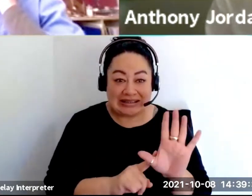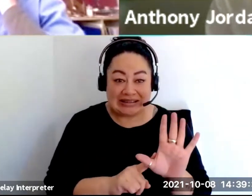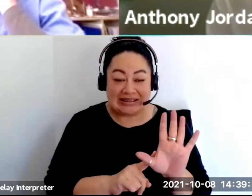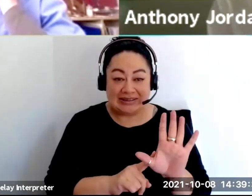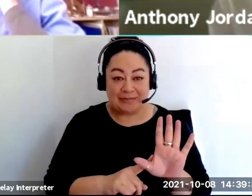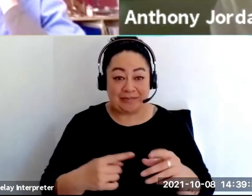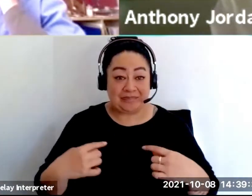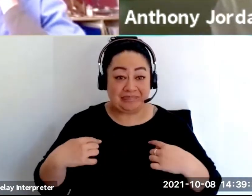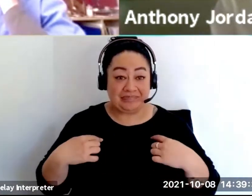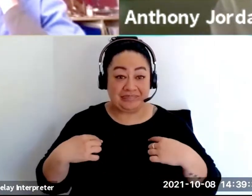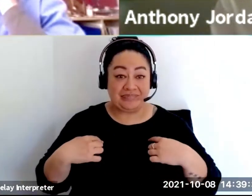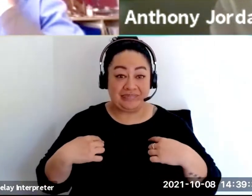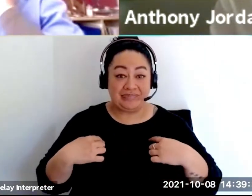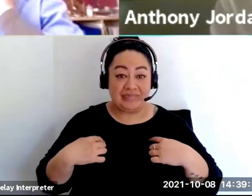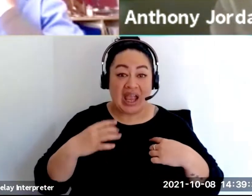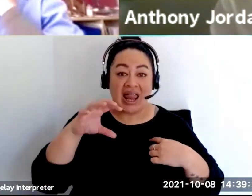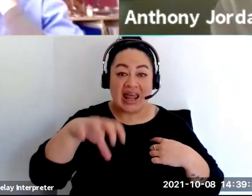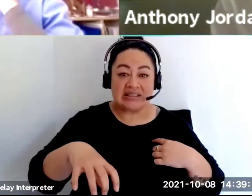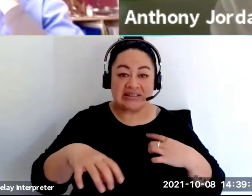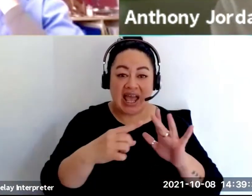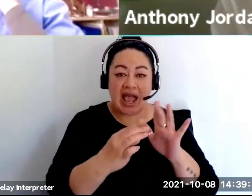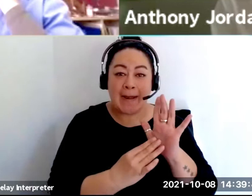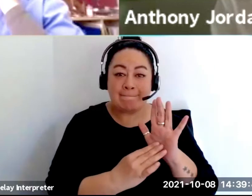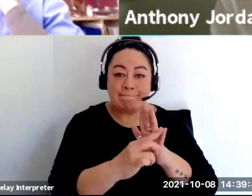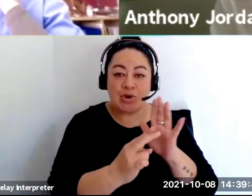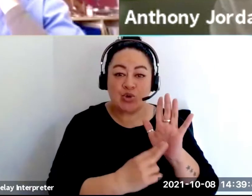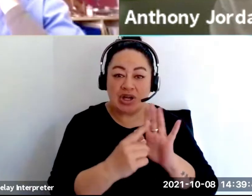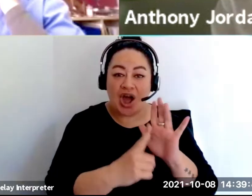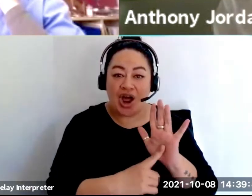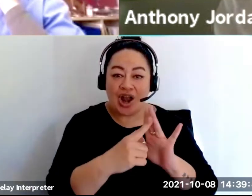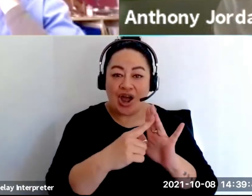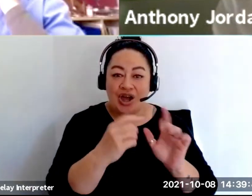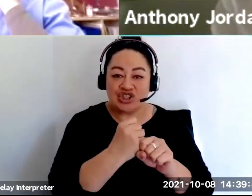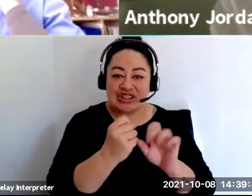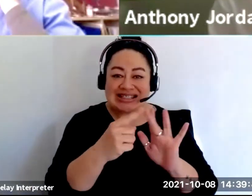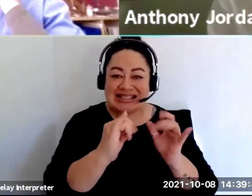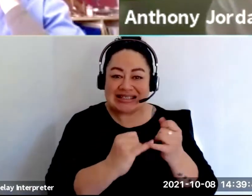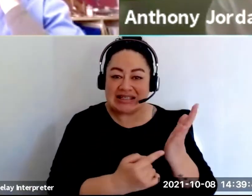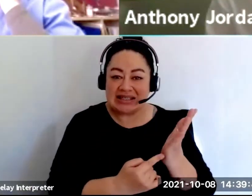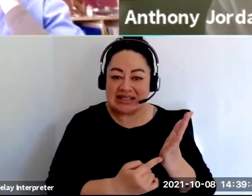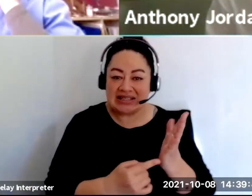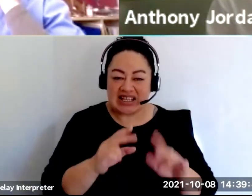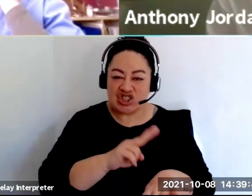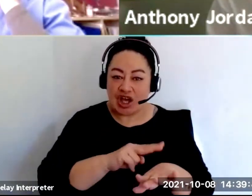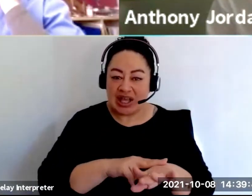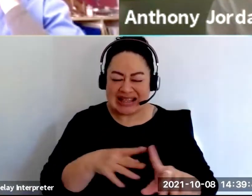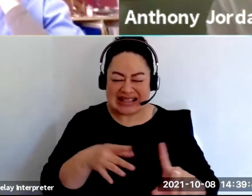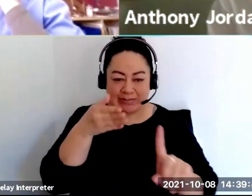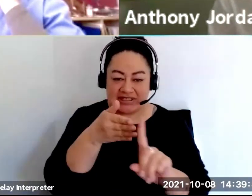I am a clinical immunologist, which is a doctor that specialises in the immune